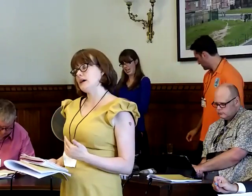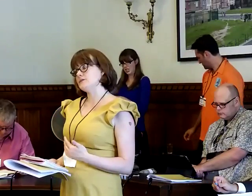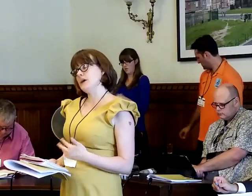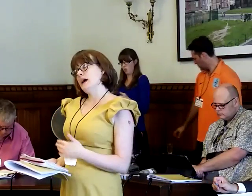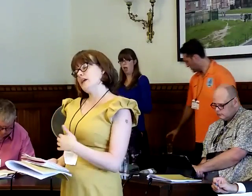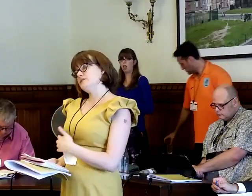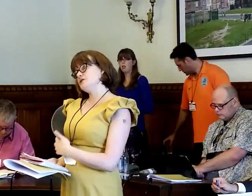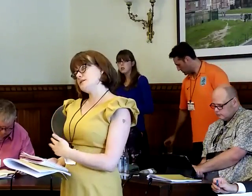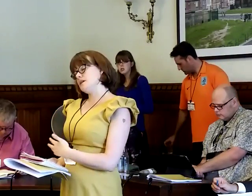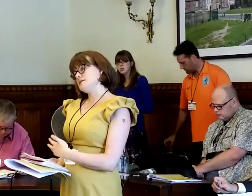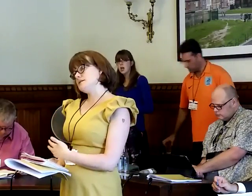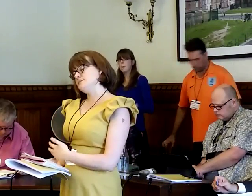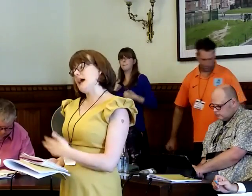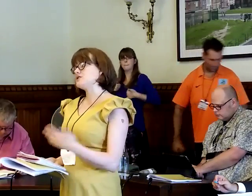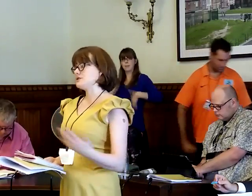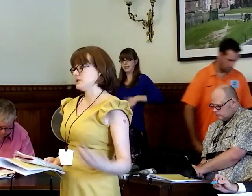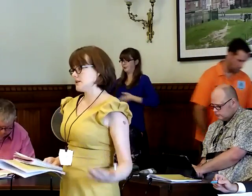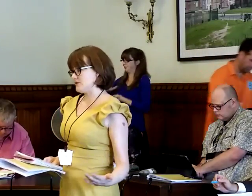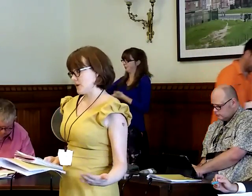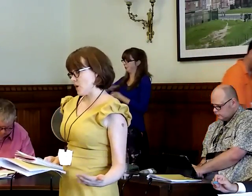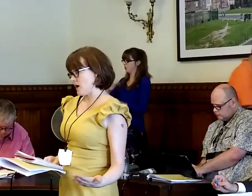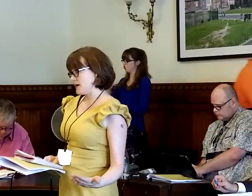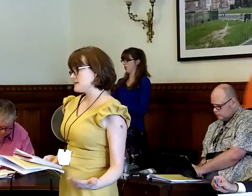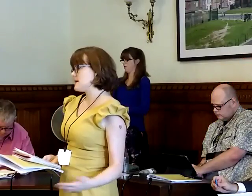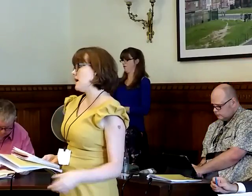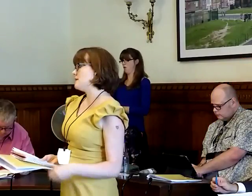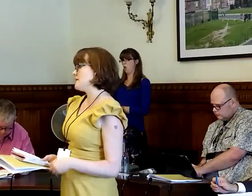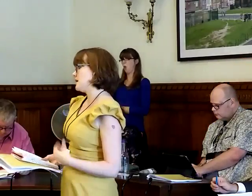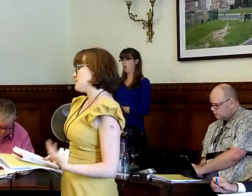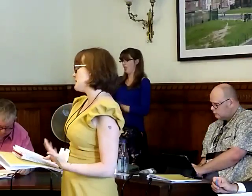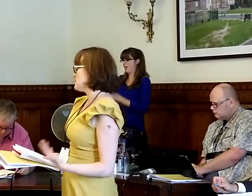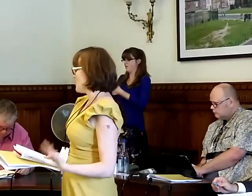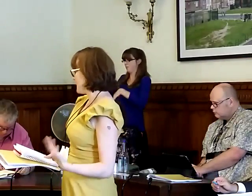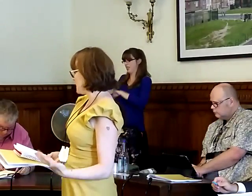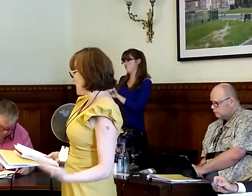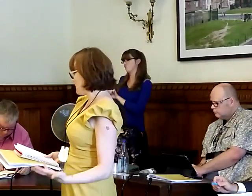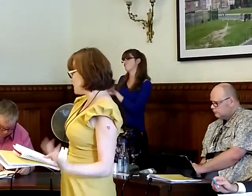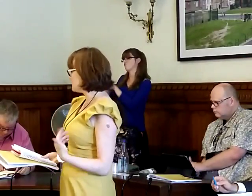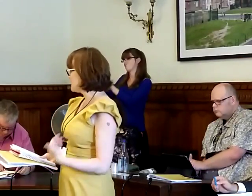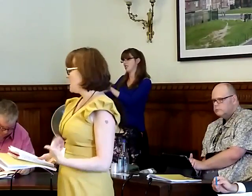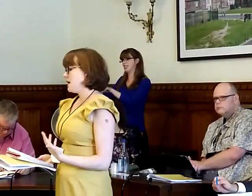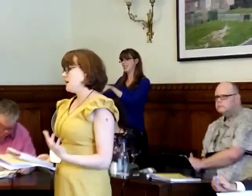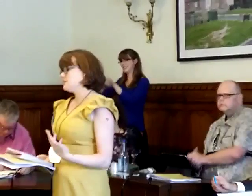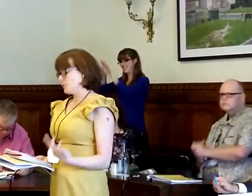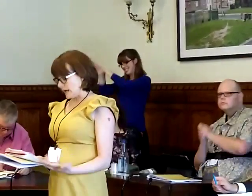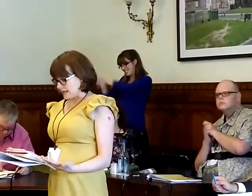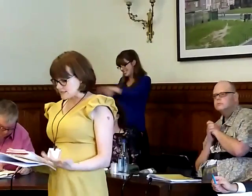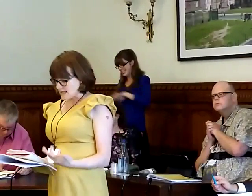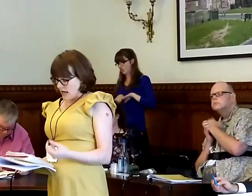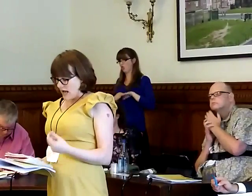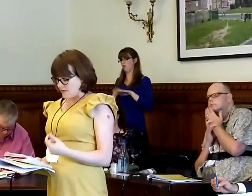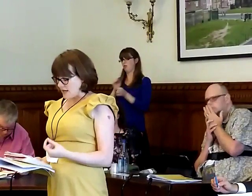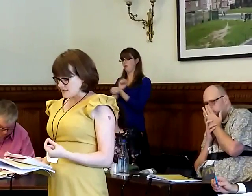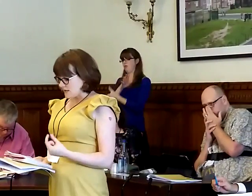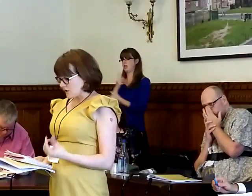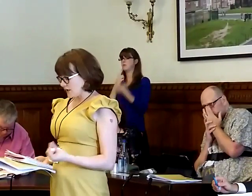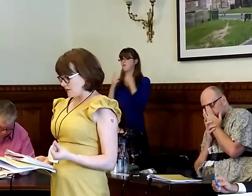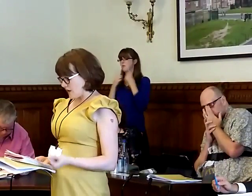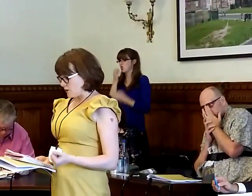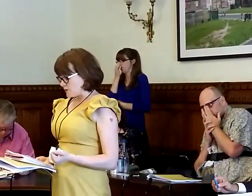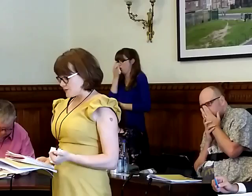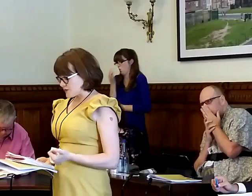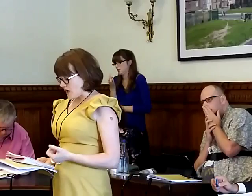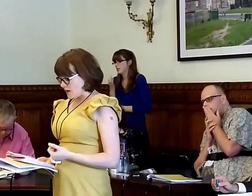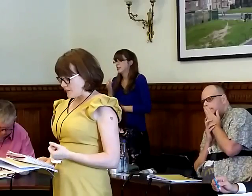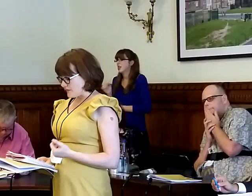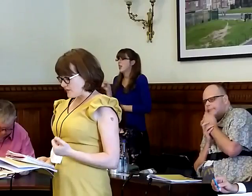4, they've just done some national FOIs, they're going to make them public in a couple of weeks. And they say,